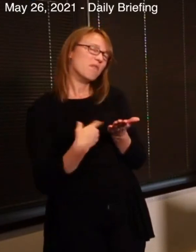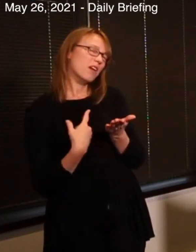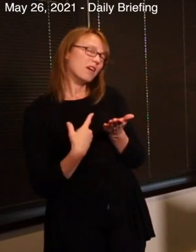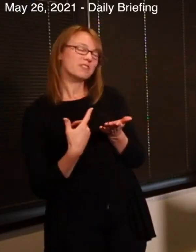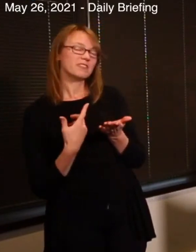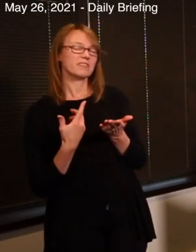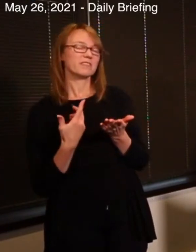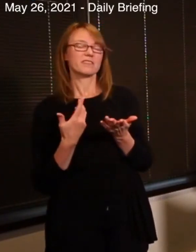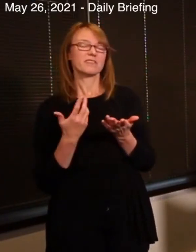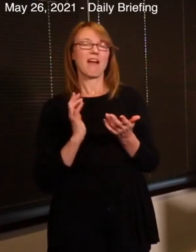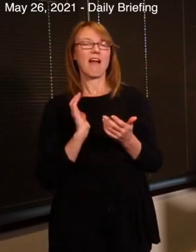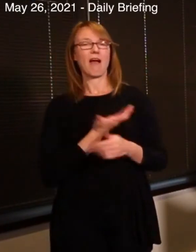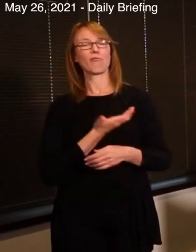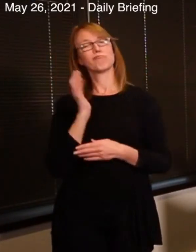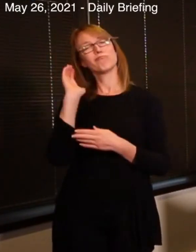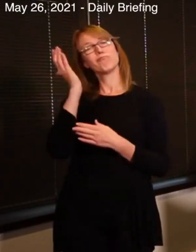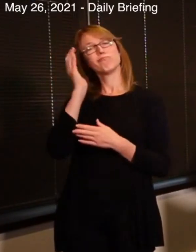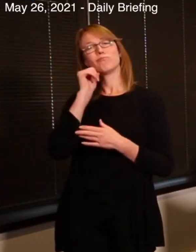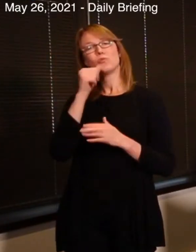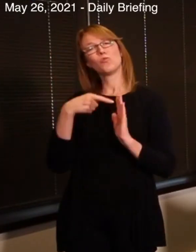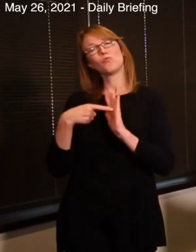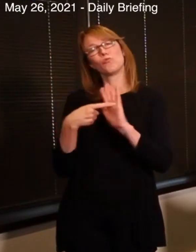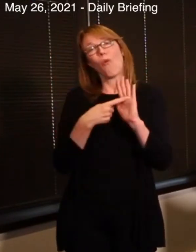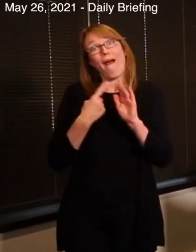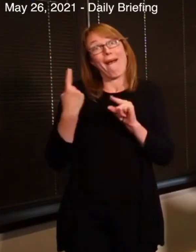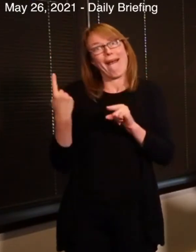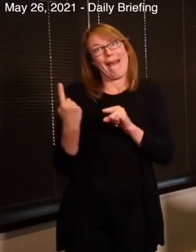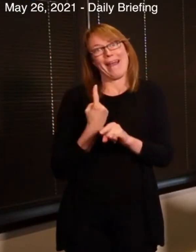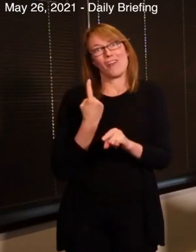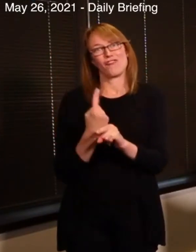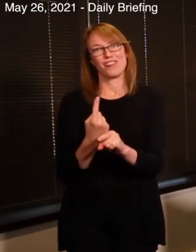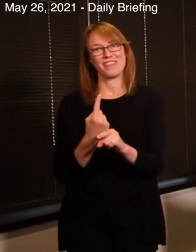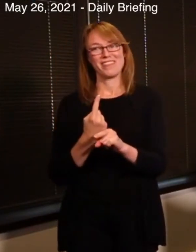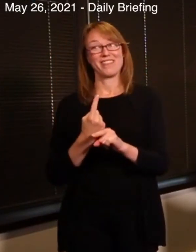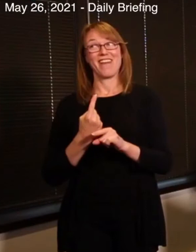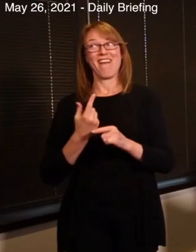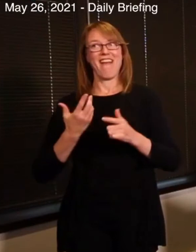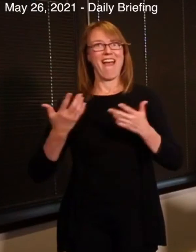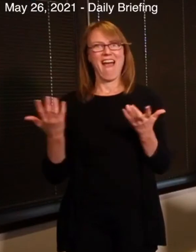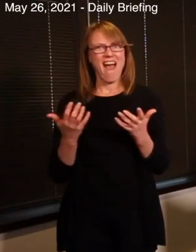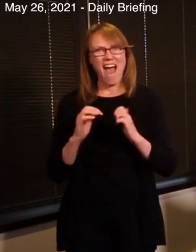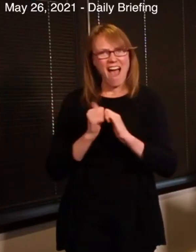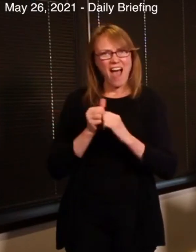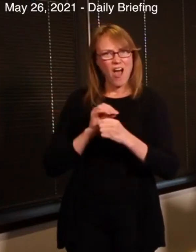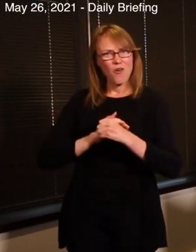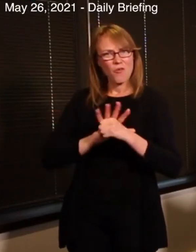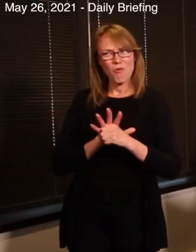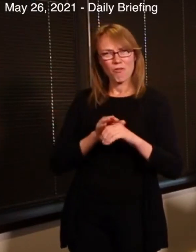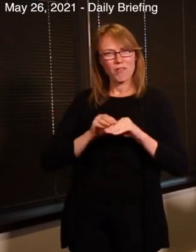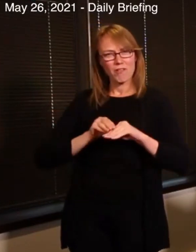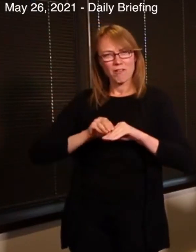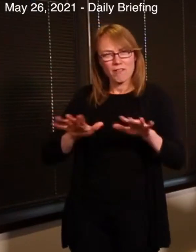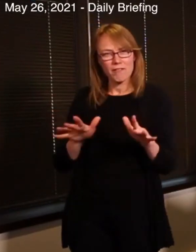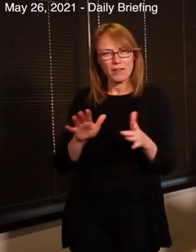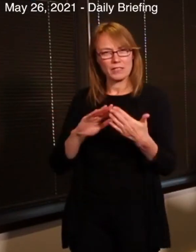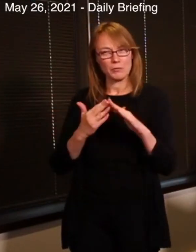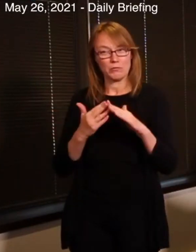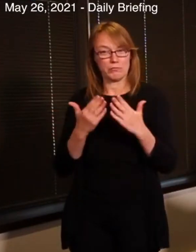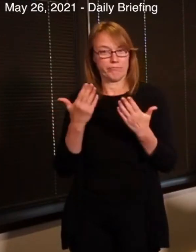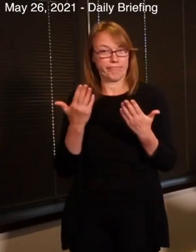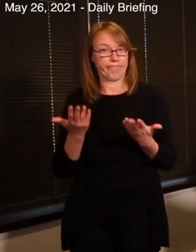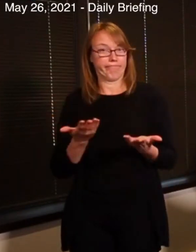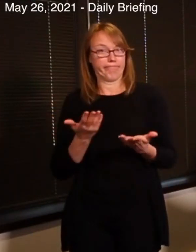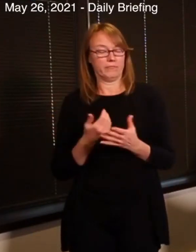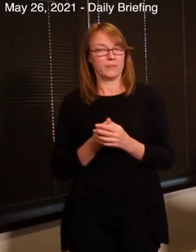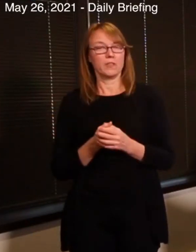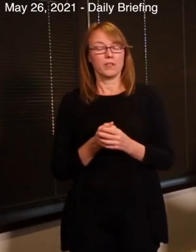system, because we have people that have been there for long periods of time, even though they're no longer active with COVID, but we